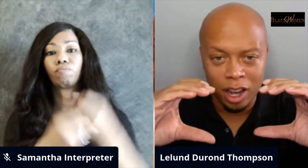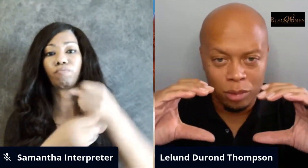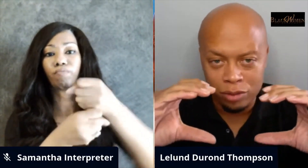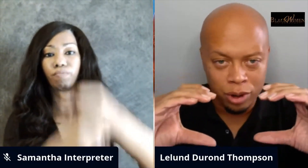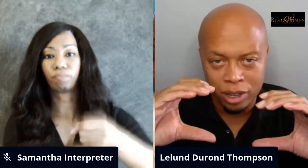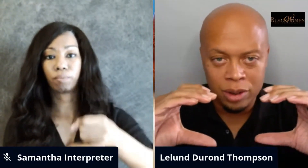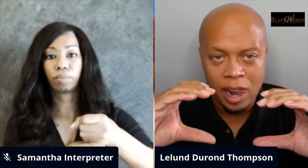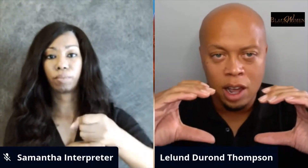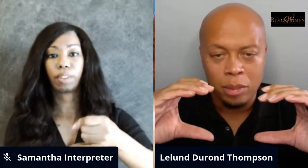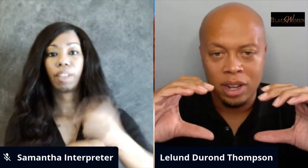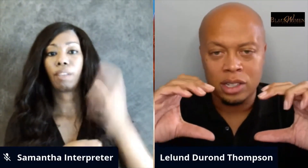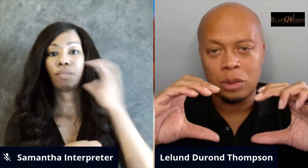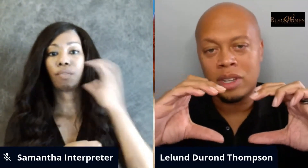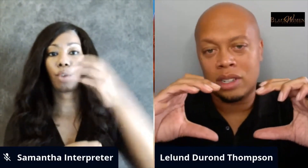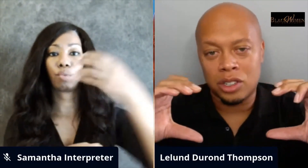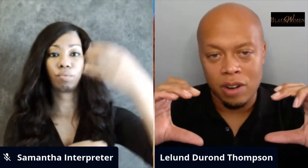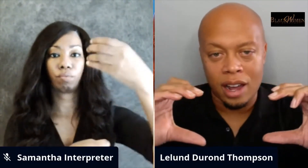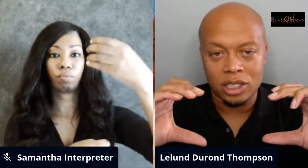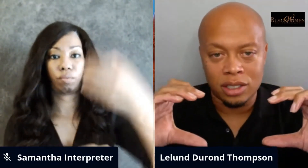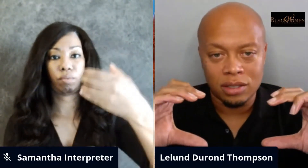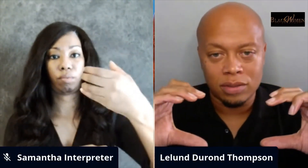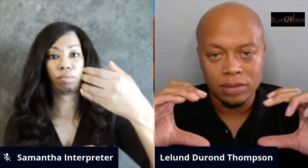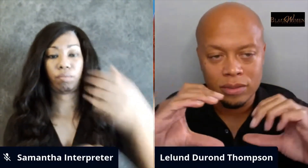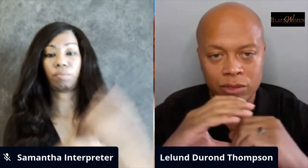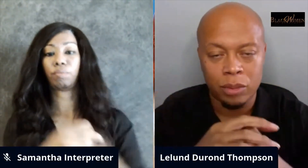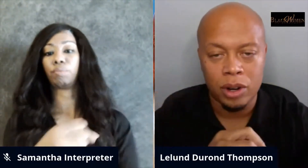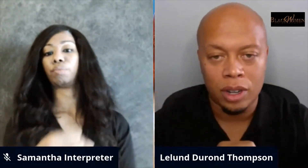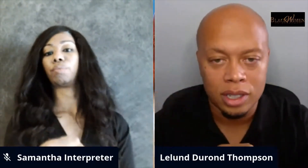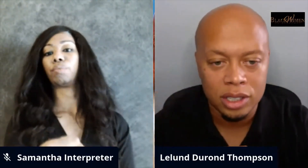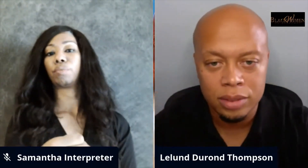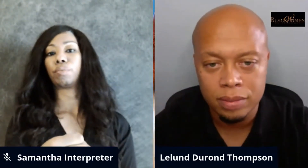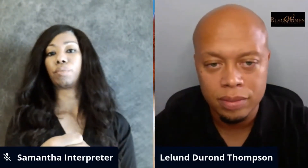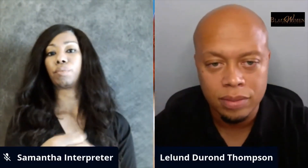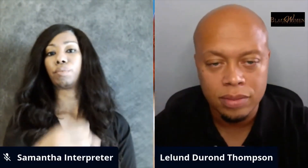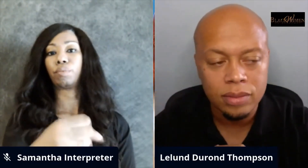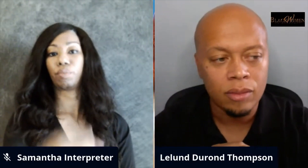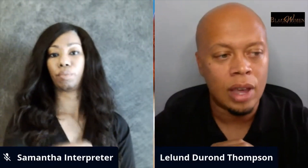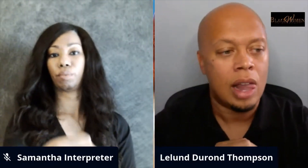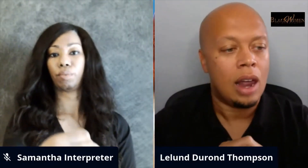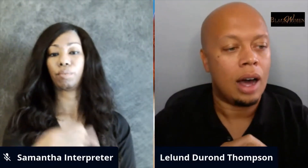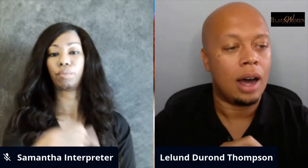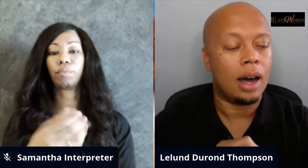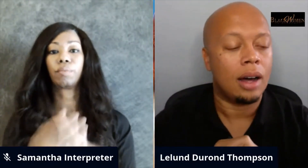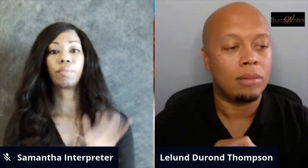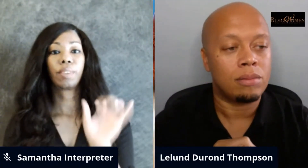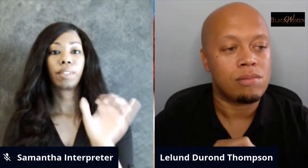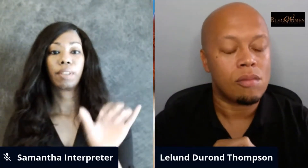hold the camera for you, because it will be a distraction from your audition.